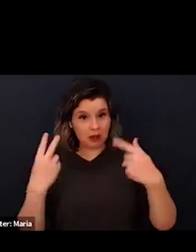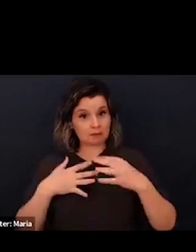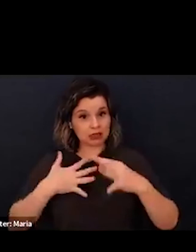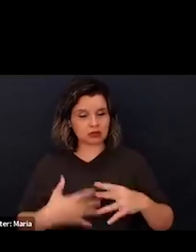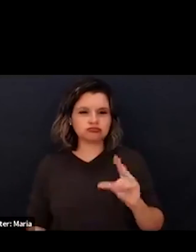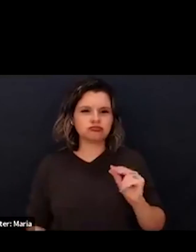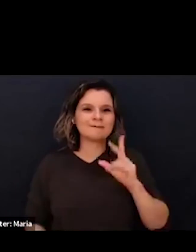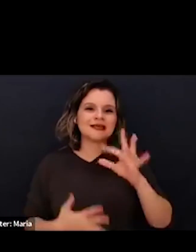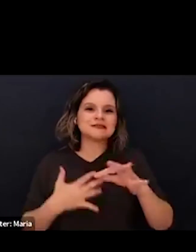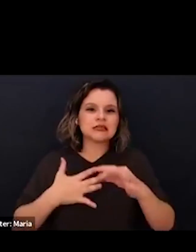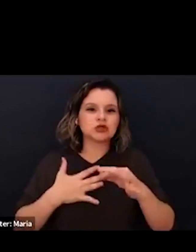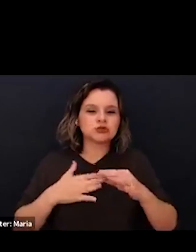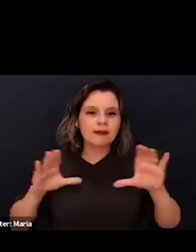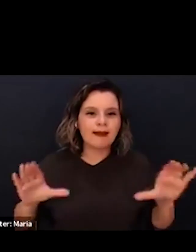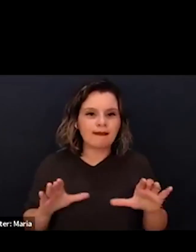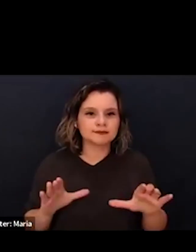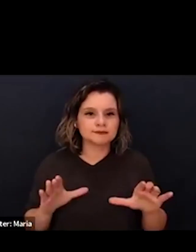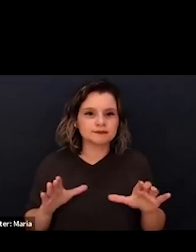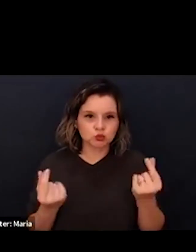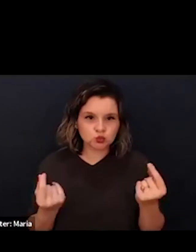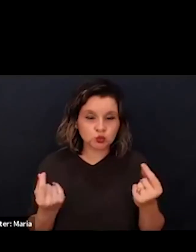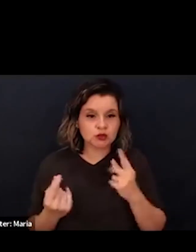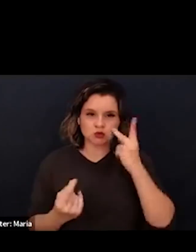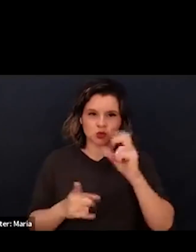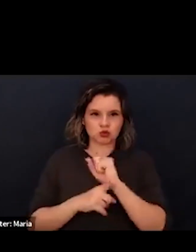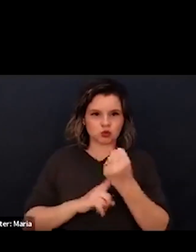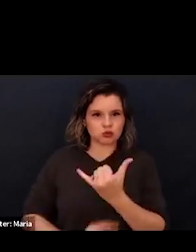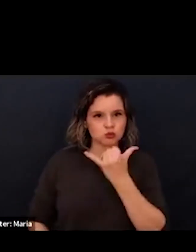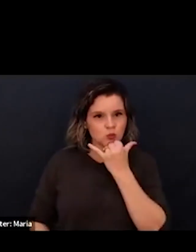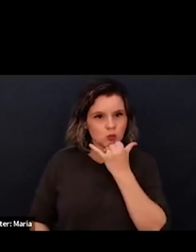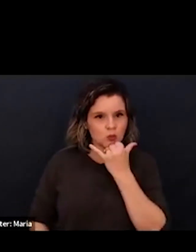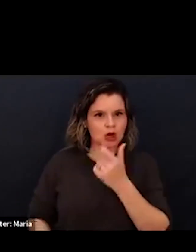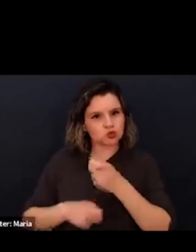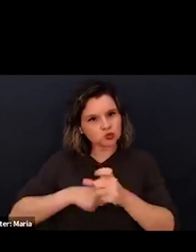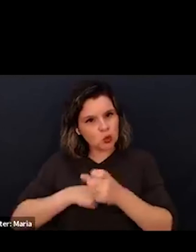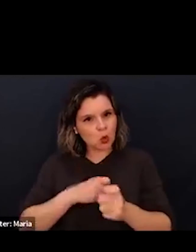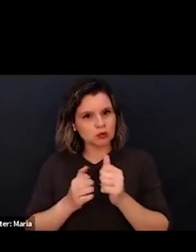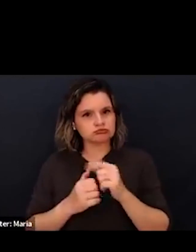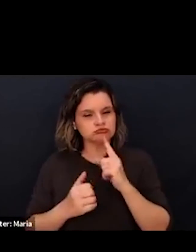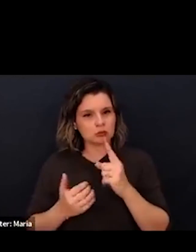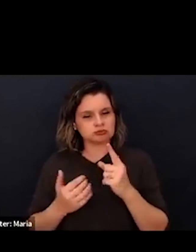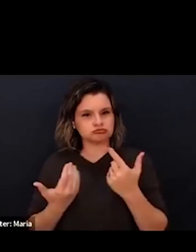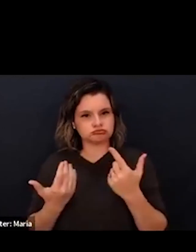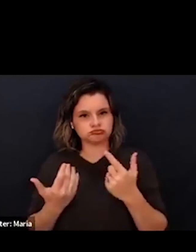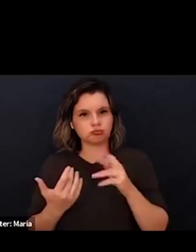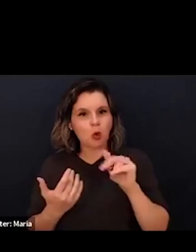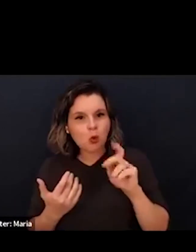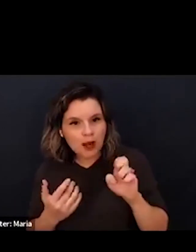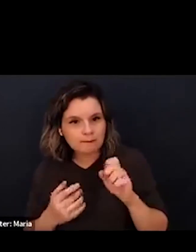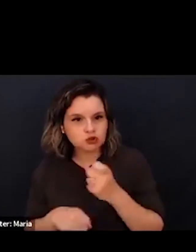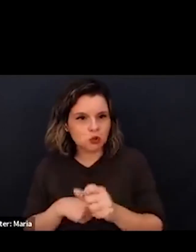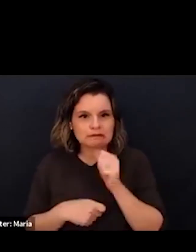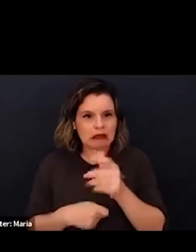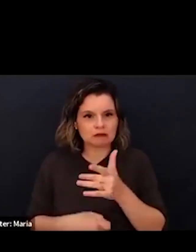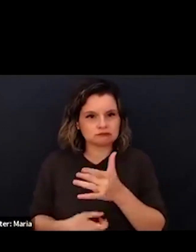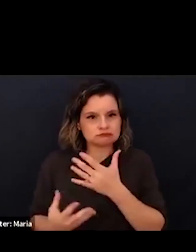a leadership act, because you know what? He saw a situation that was wrong, a joke perpetuating rape and lack of sensitivity to rape